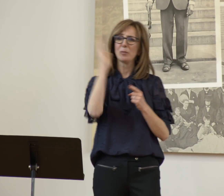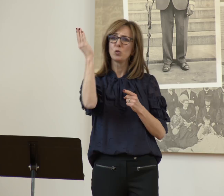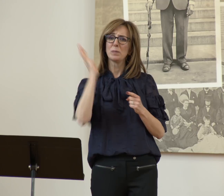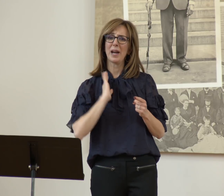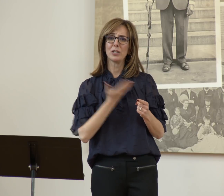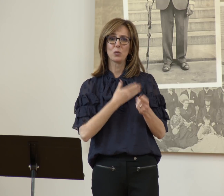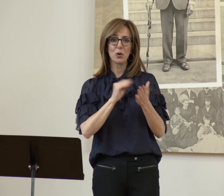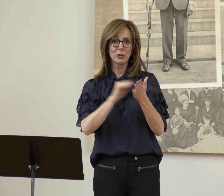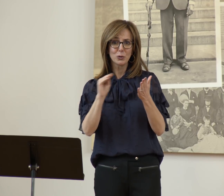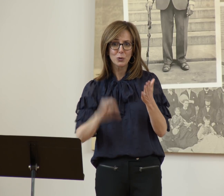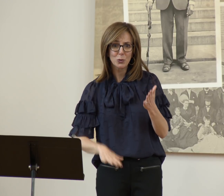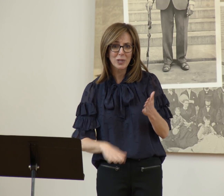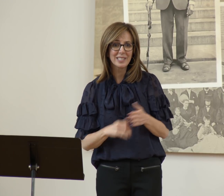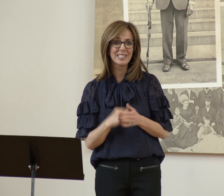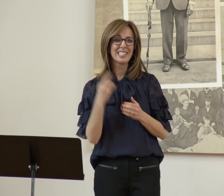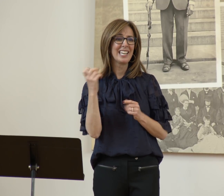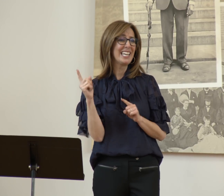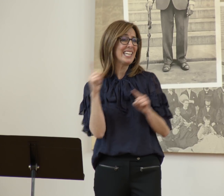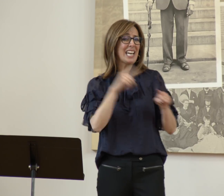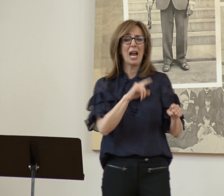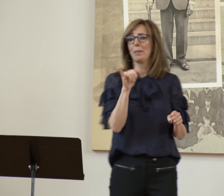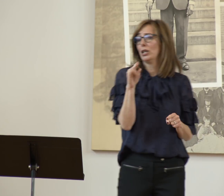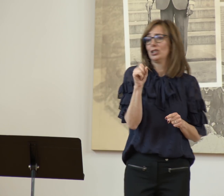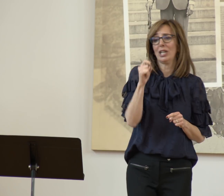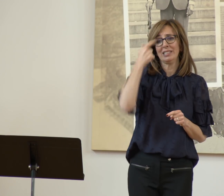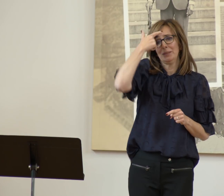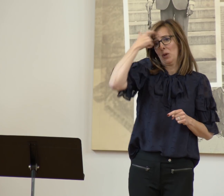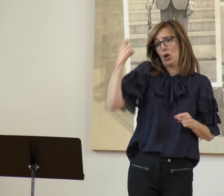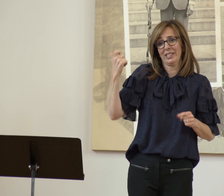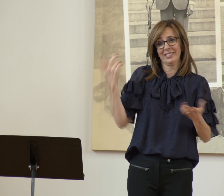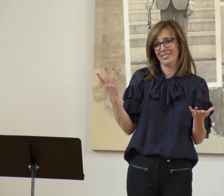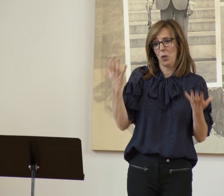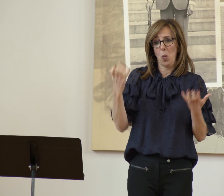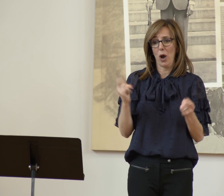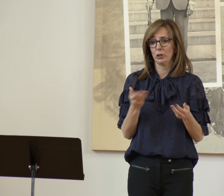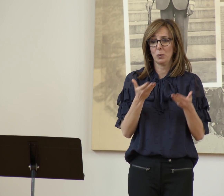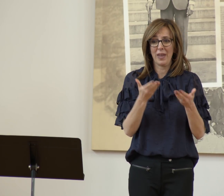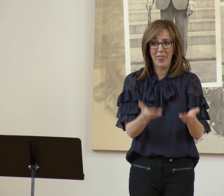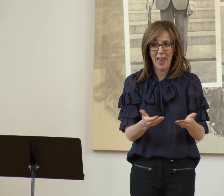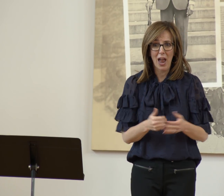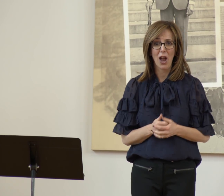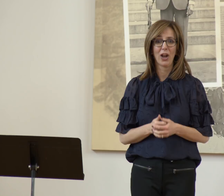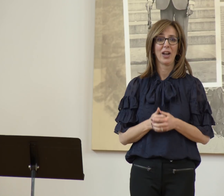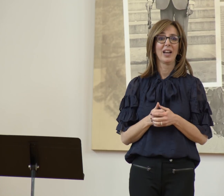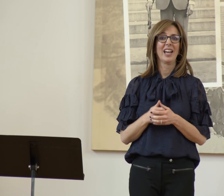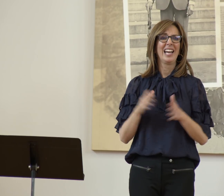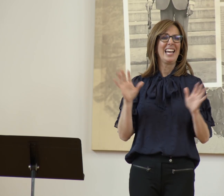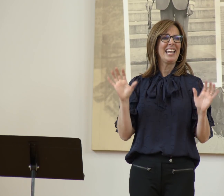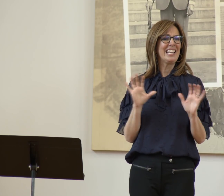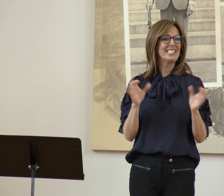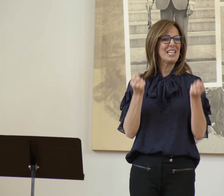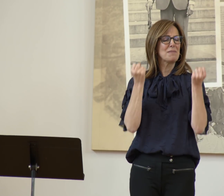alumni events. He spoke to our students. He came back to Fanwood just because he wanted to be there.